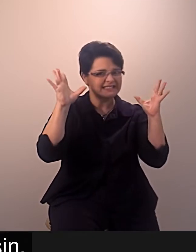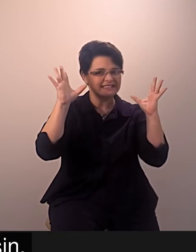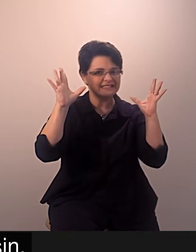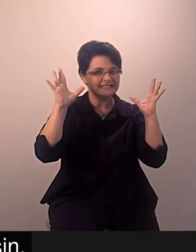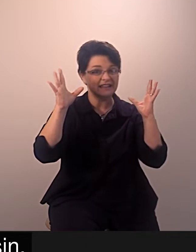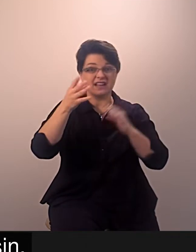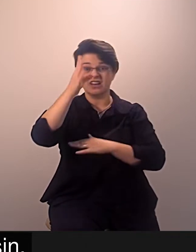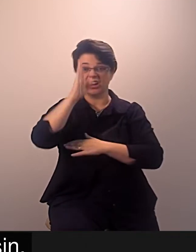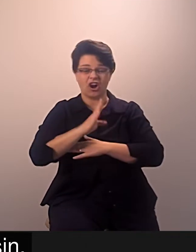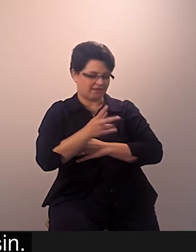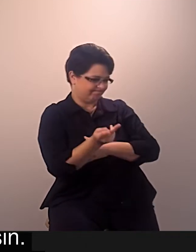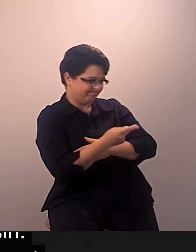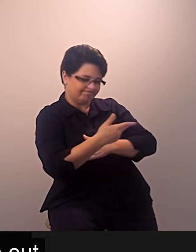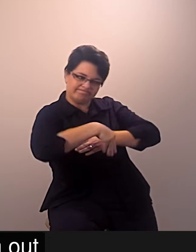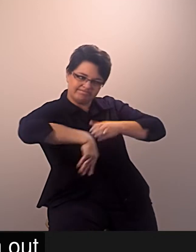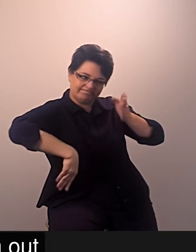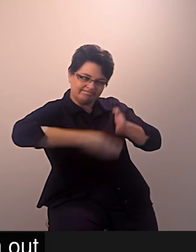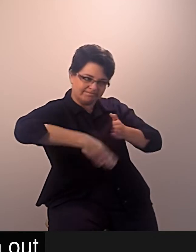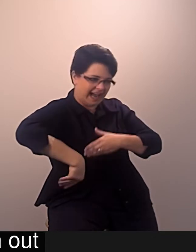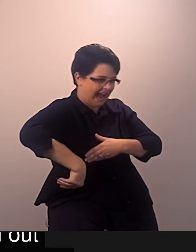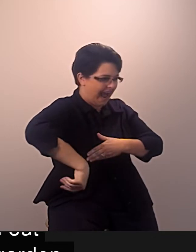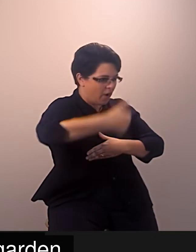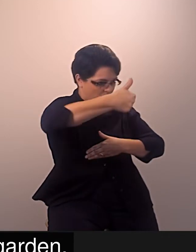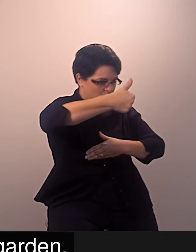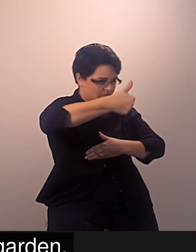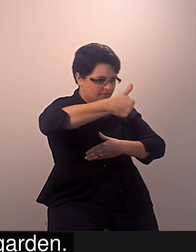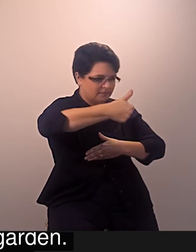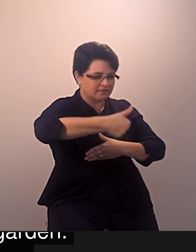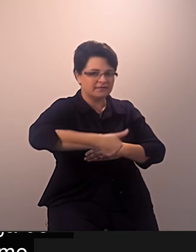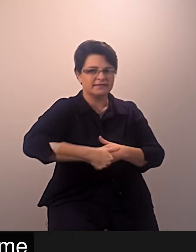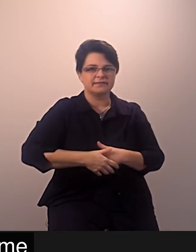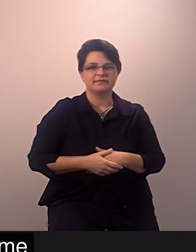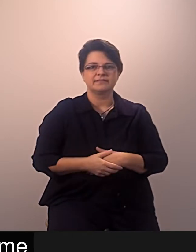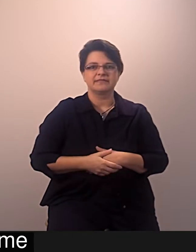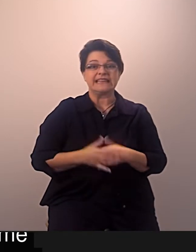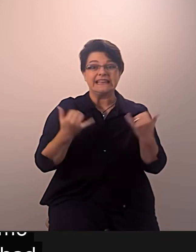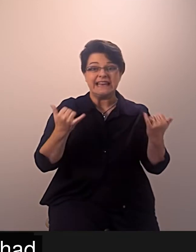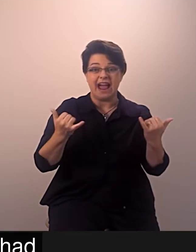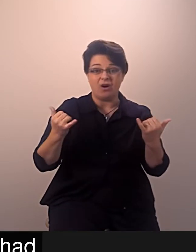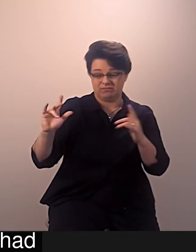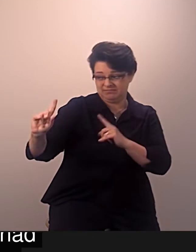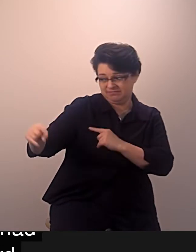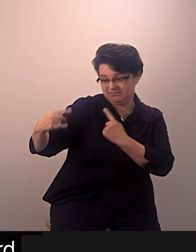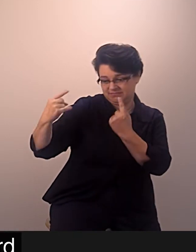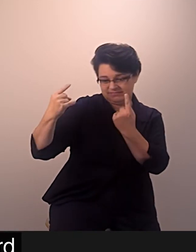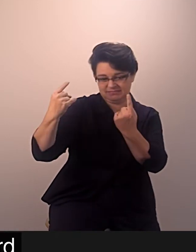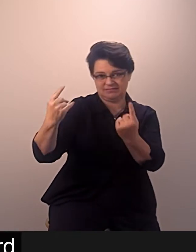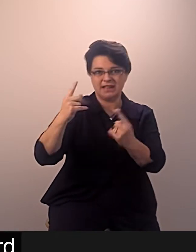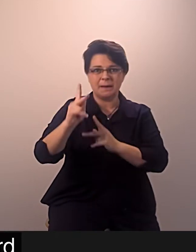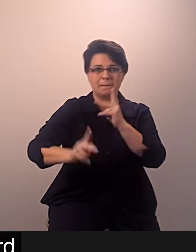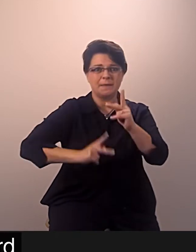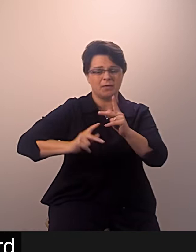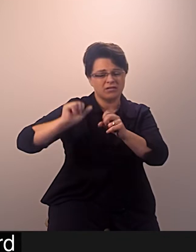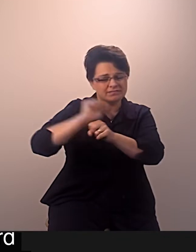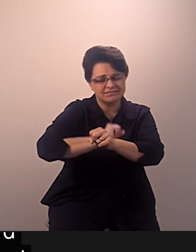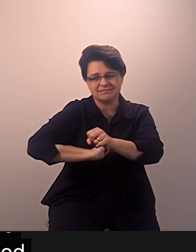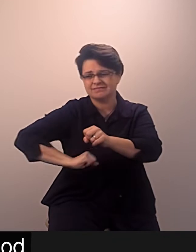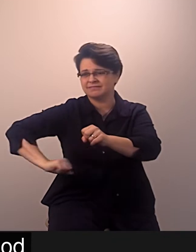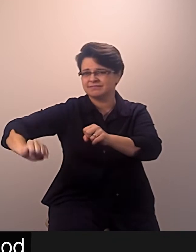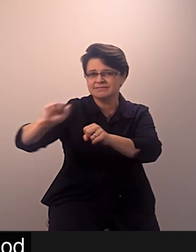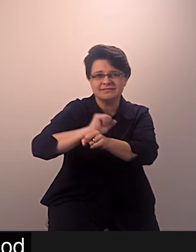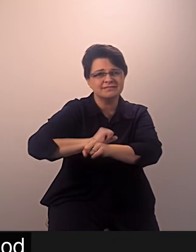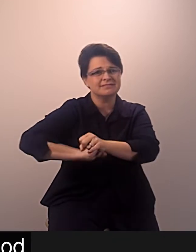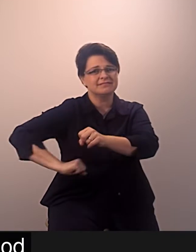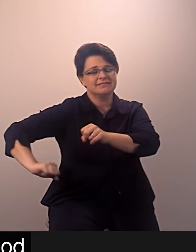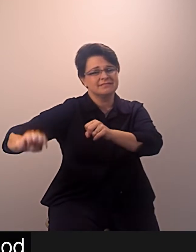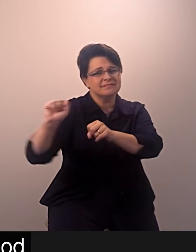the beautiful garden. Since that time, people have had to work hard to get the food they need to eat.